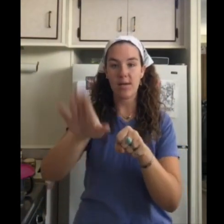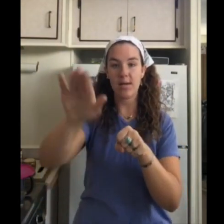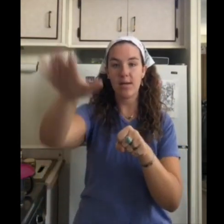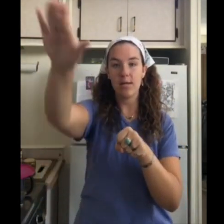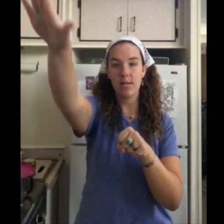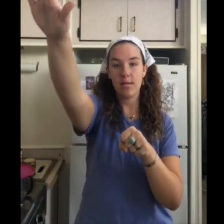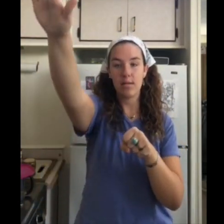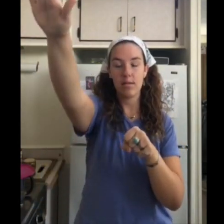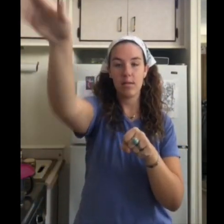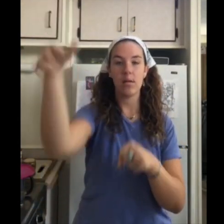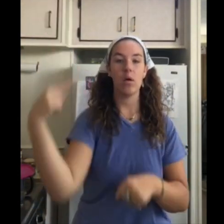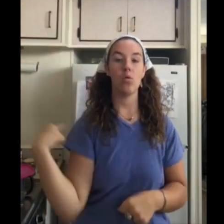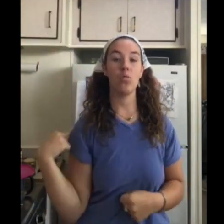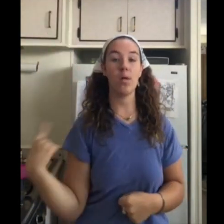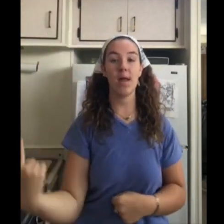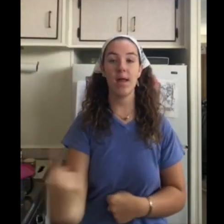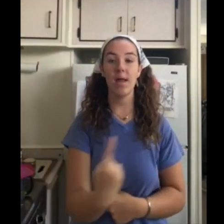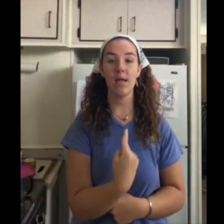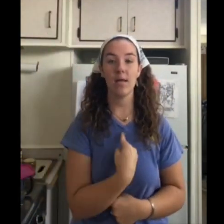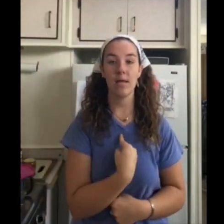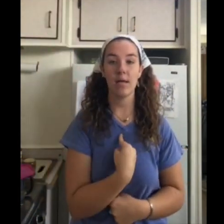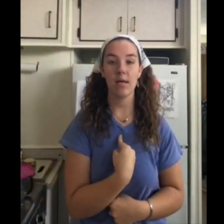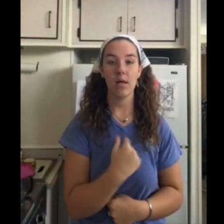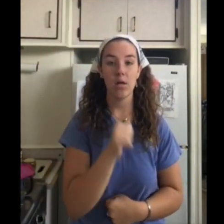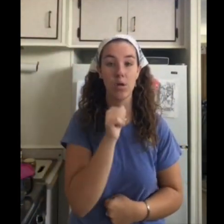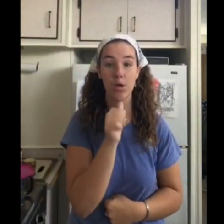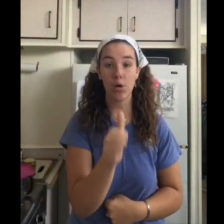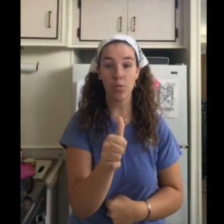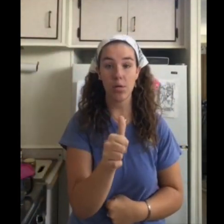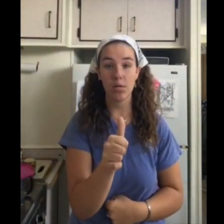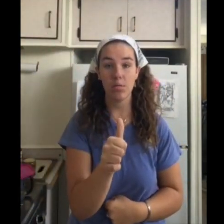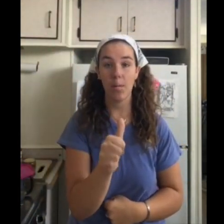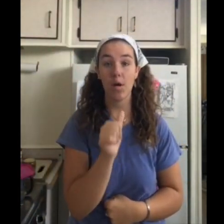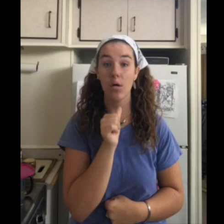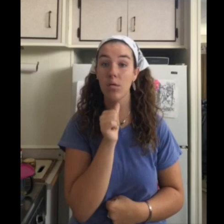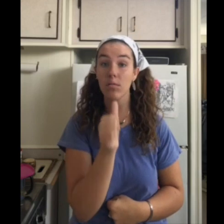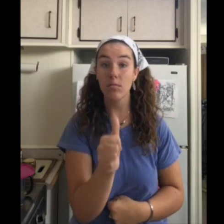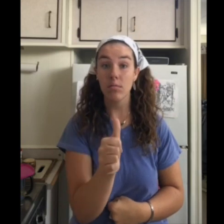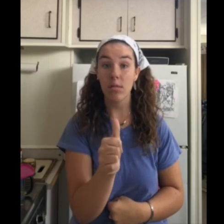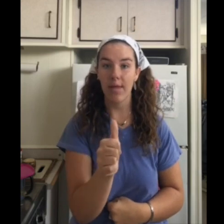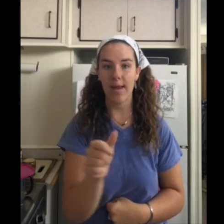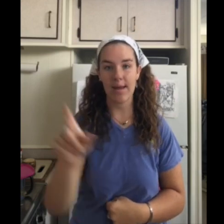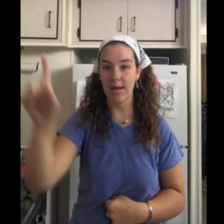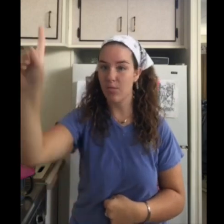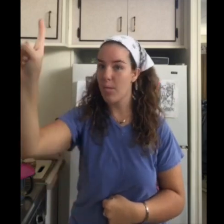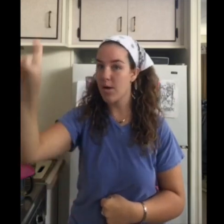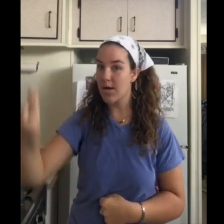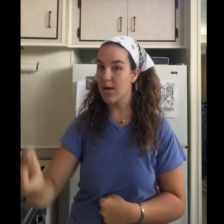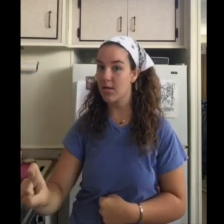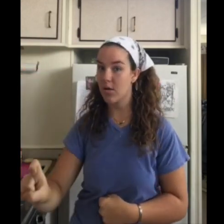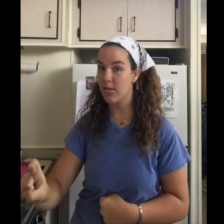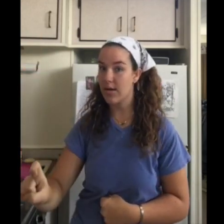mountain, we don't, remember don't, and then need, remember need, don't need,